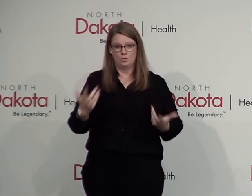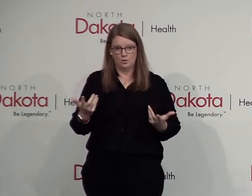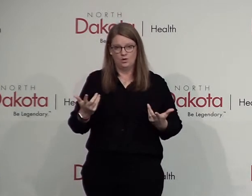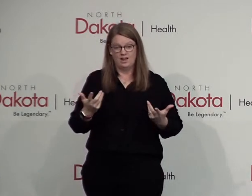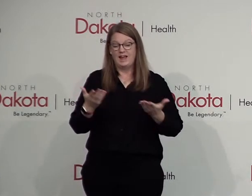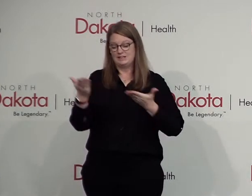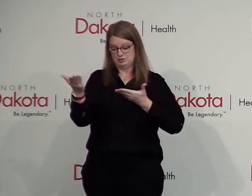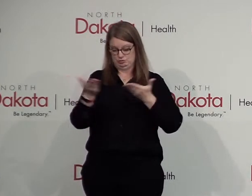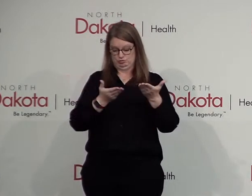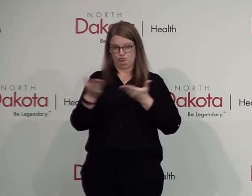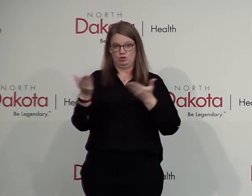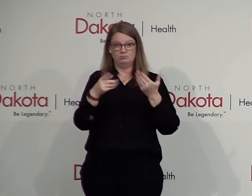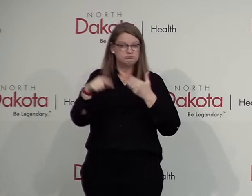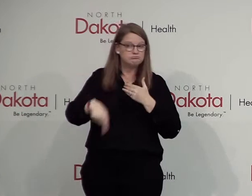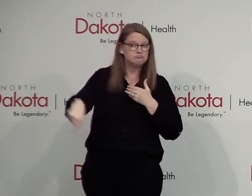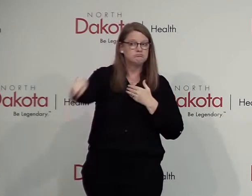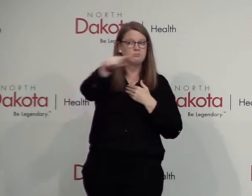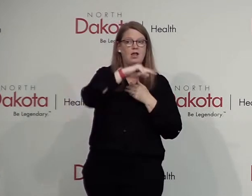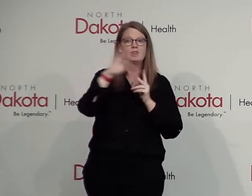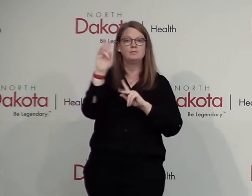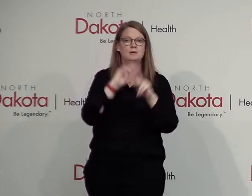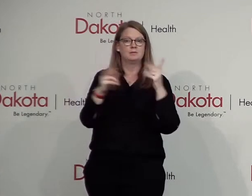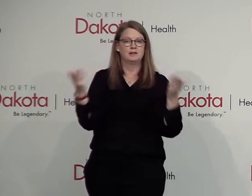the citizens of North Dakota.